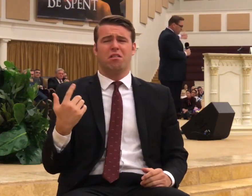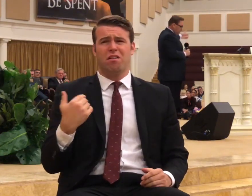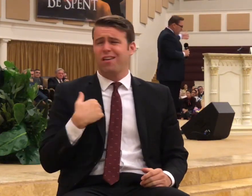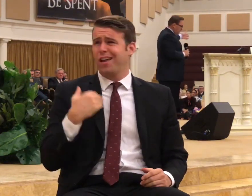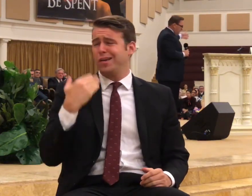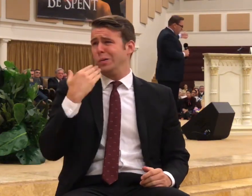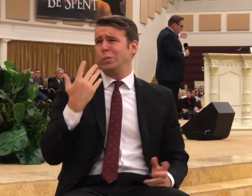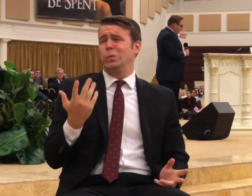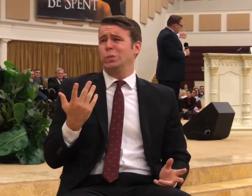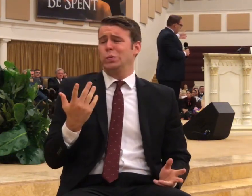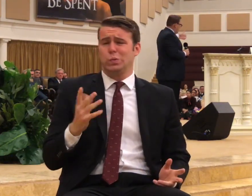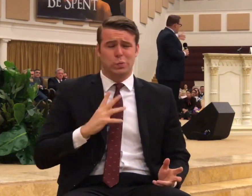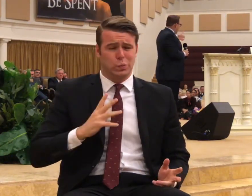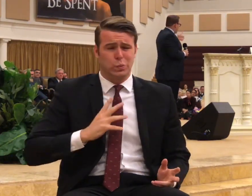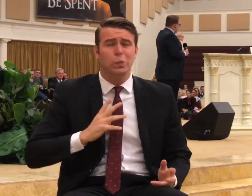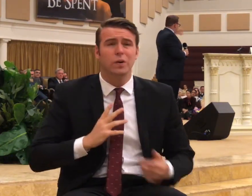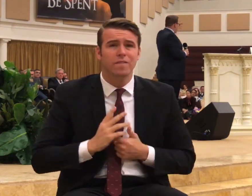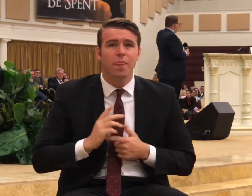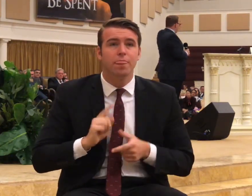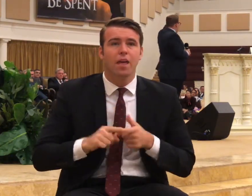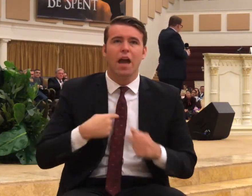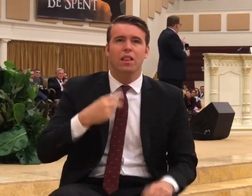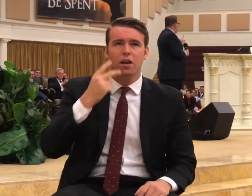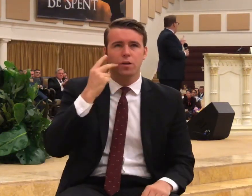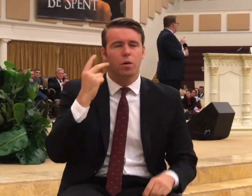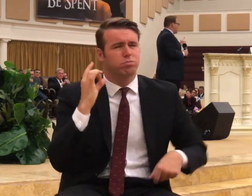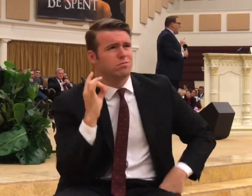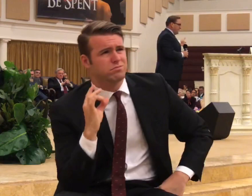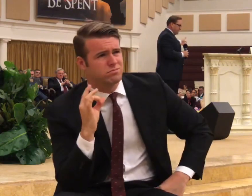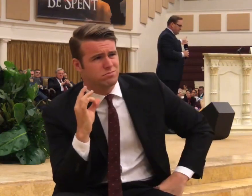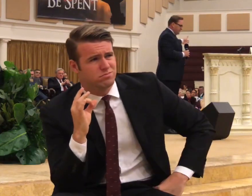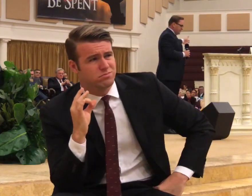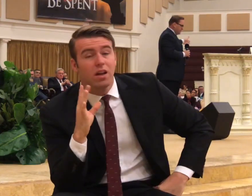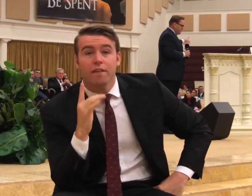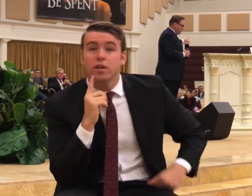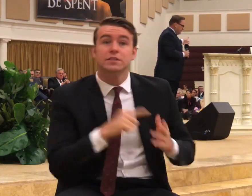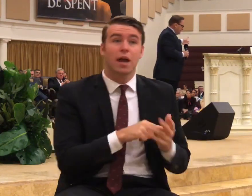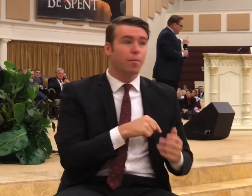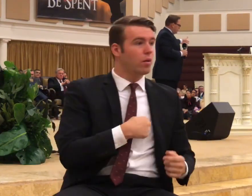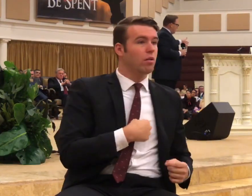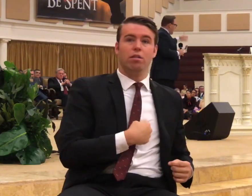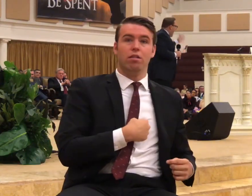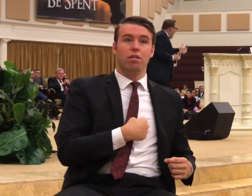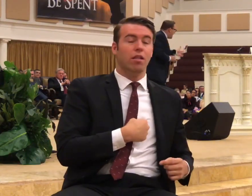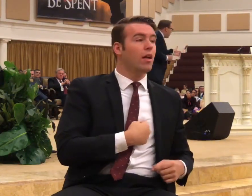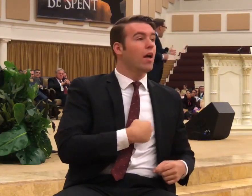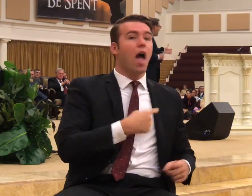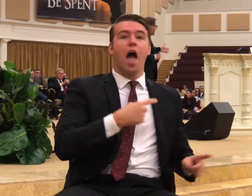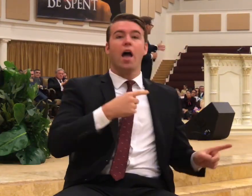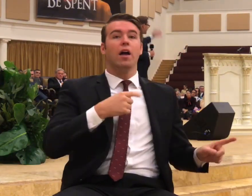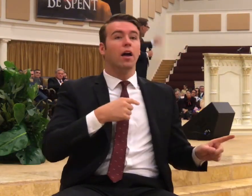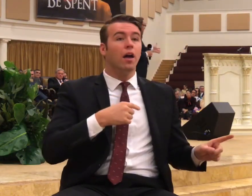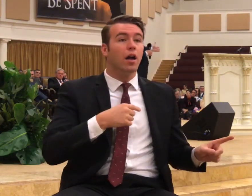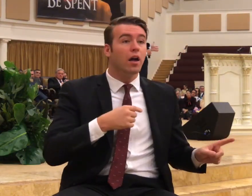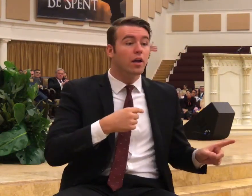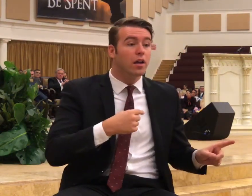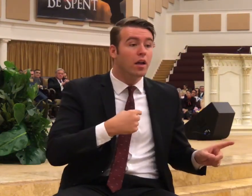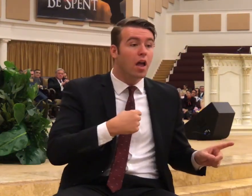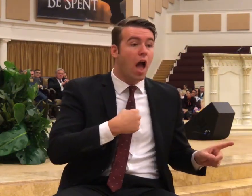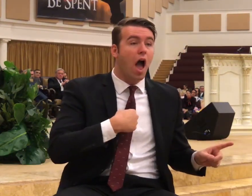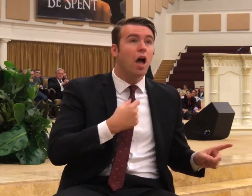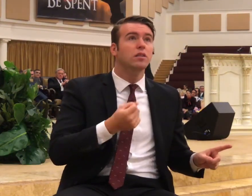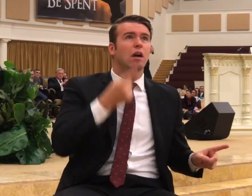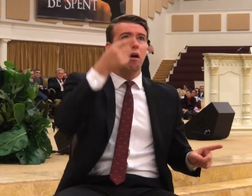knew. It was like a short time. Boom, I was changed. There was a high awareness that God was